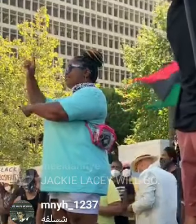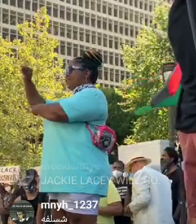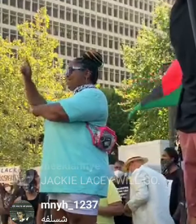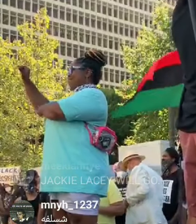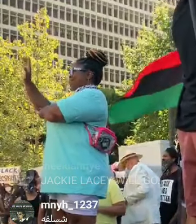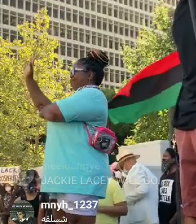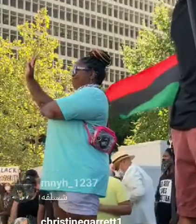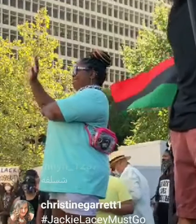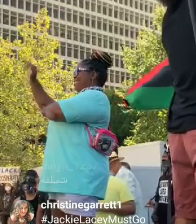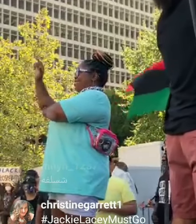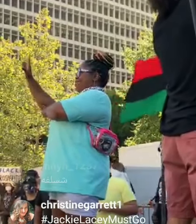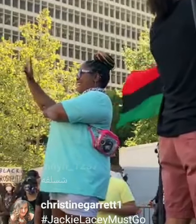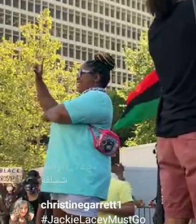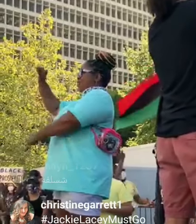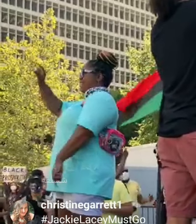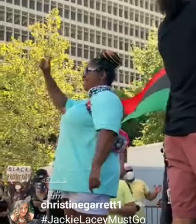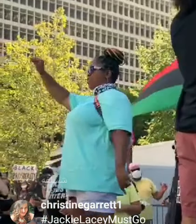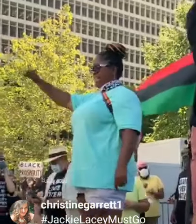Bye, Jackie 2020!